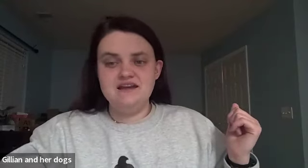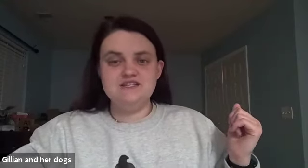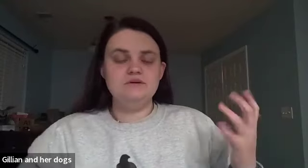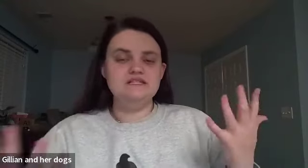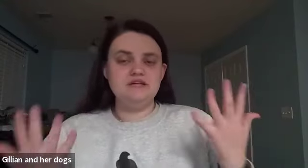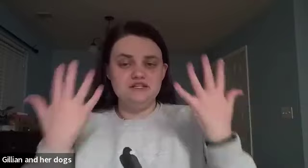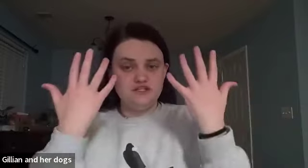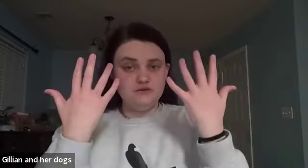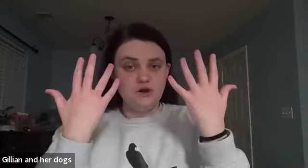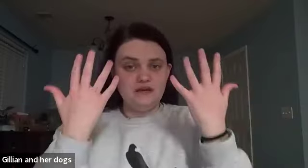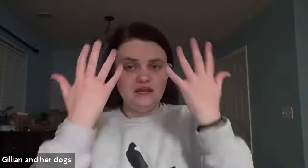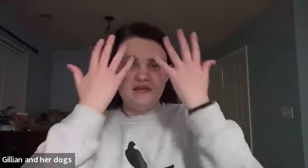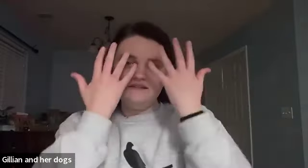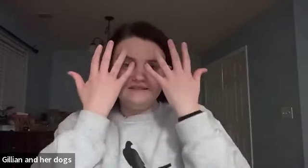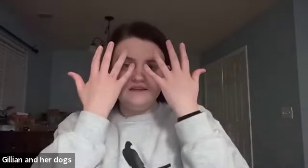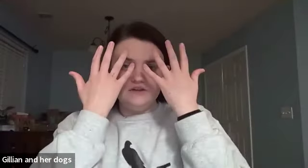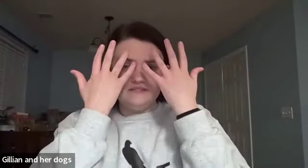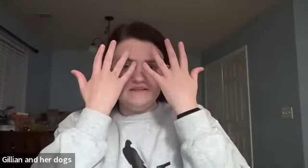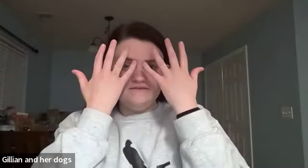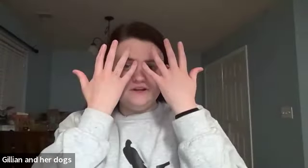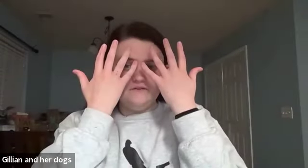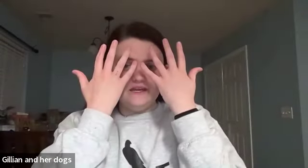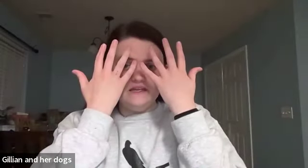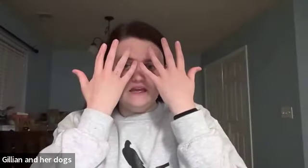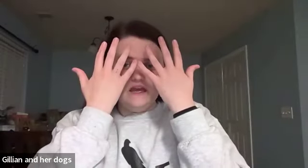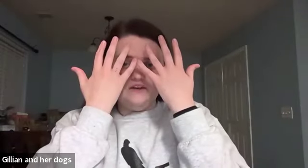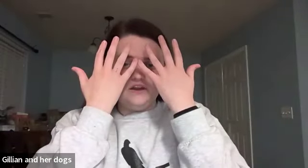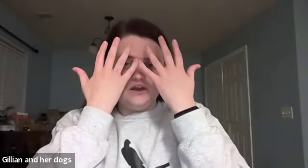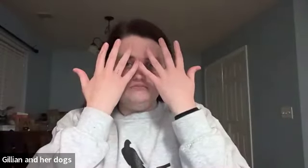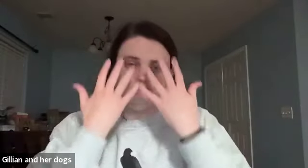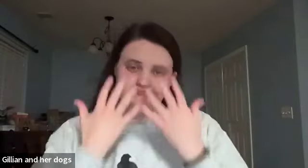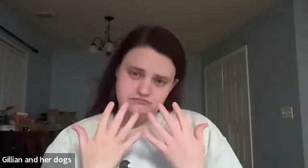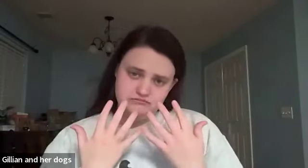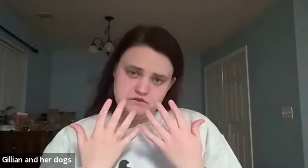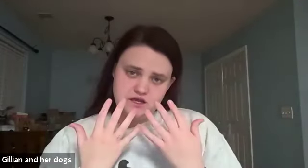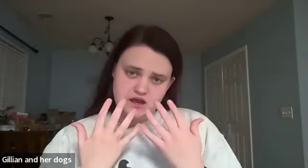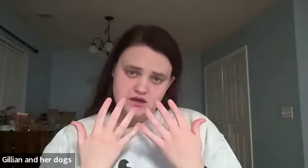sad is going to be 2 open hands slightly in front of your face. And you're going to go sad.